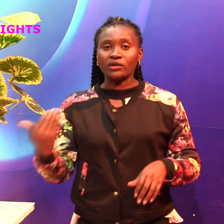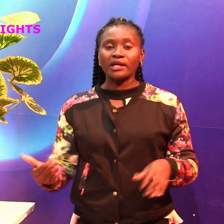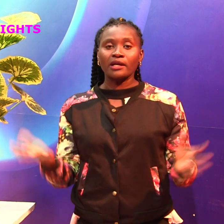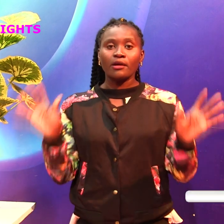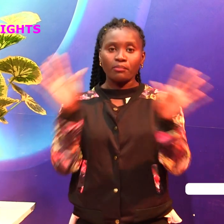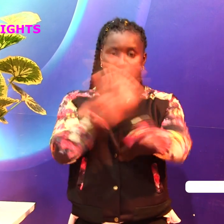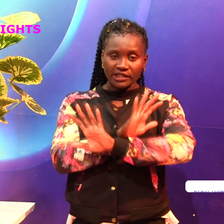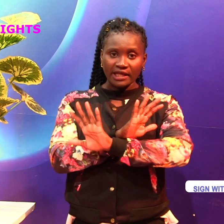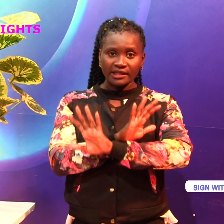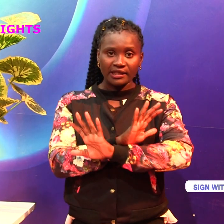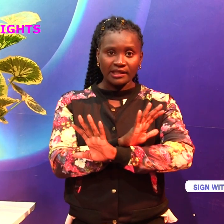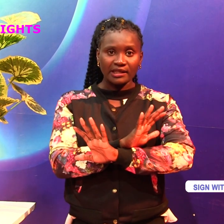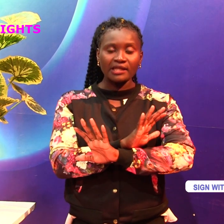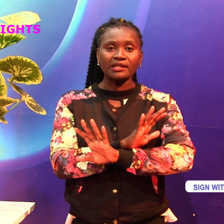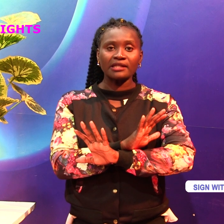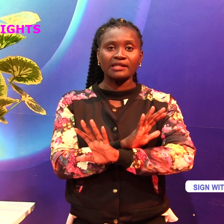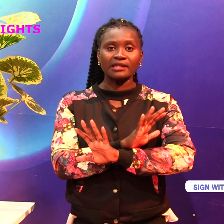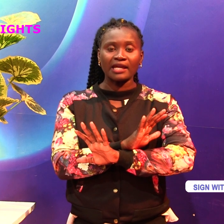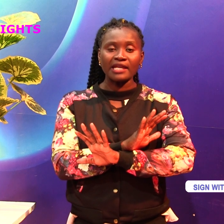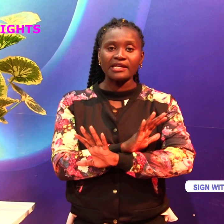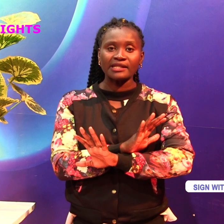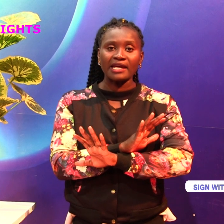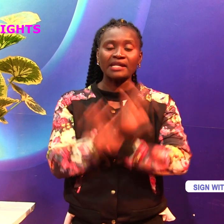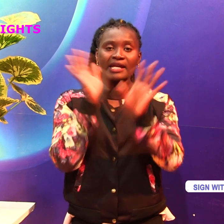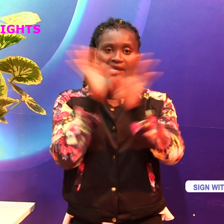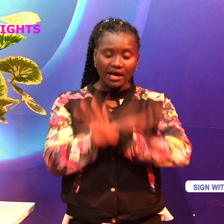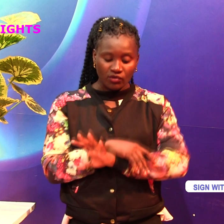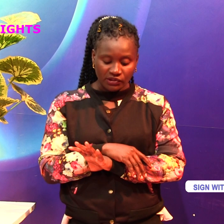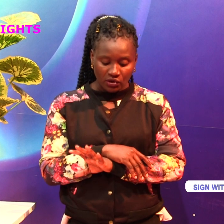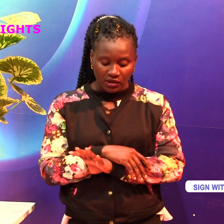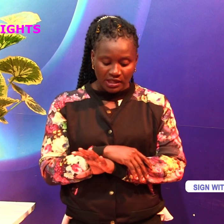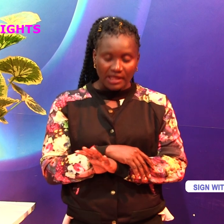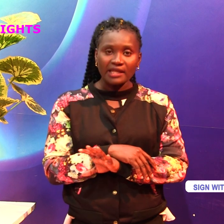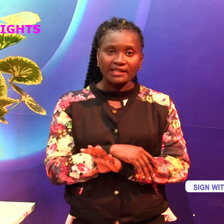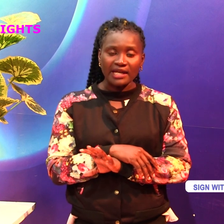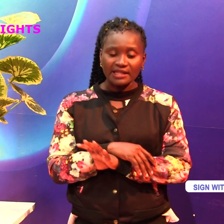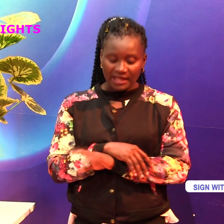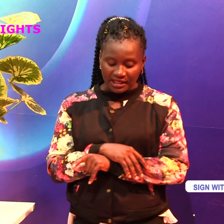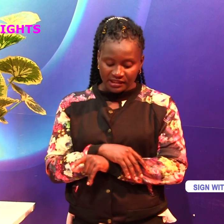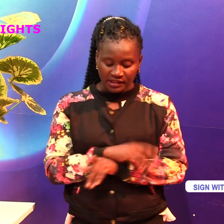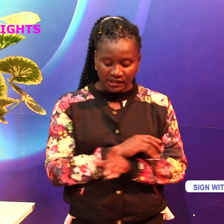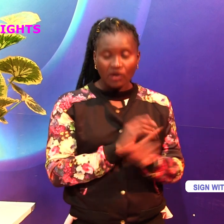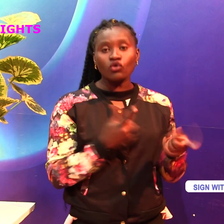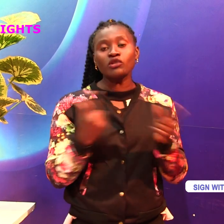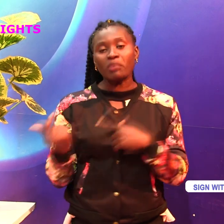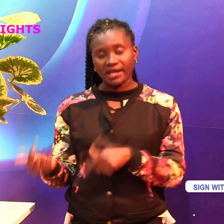children, protect. This the Kenyan Sign Language. So, in signed English is good